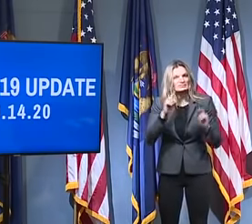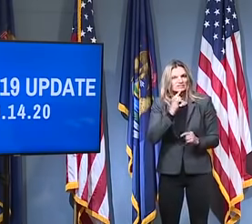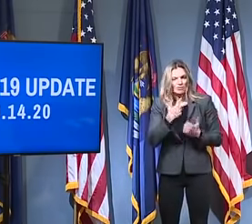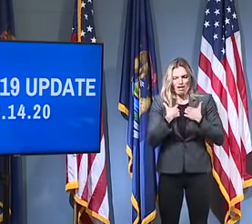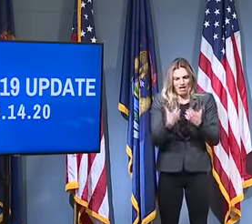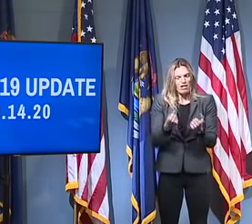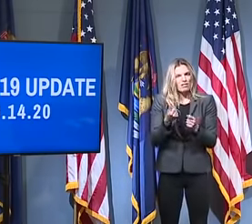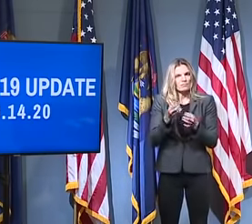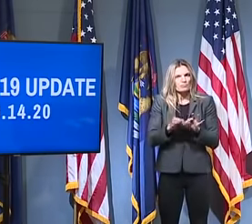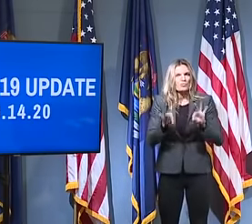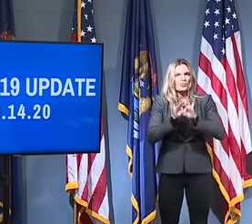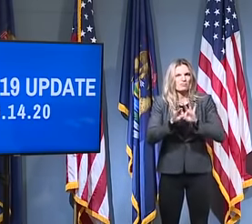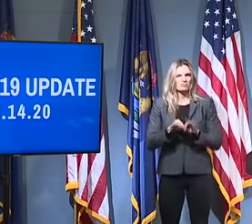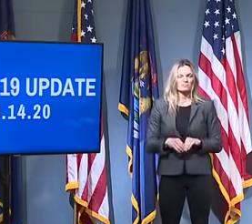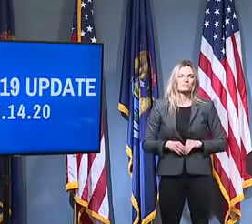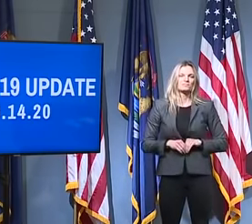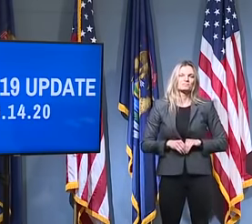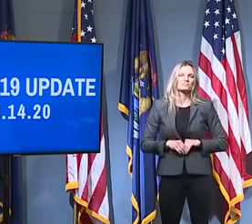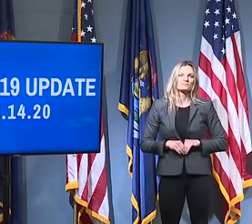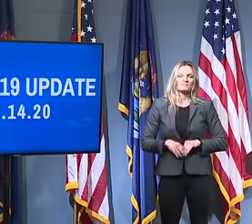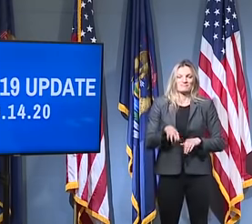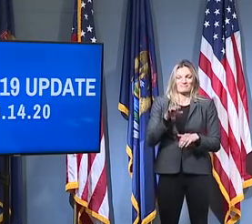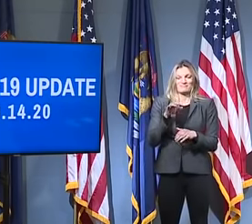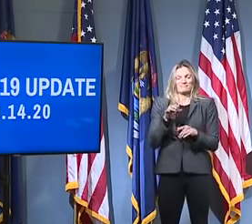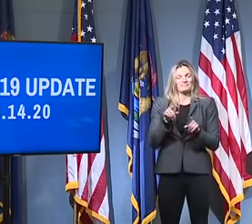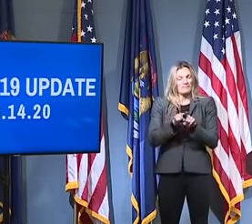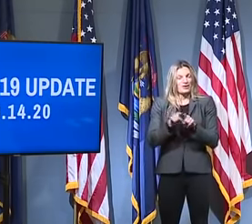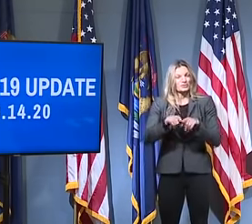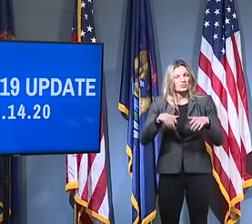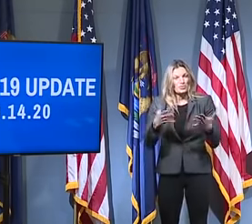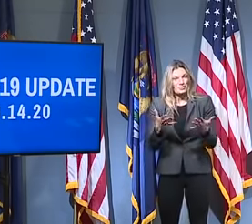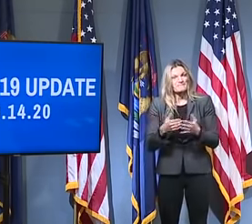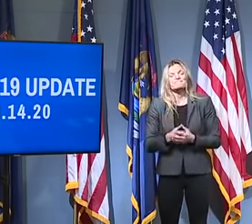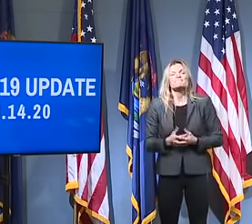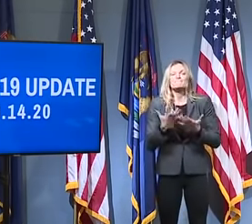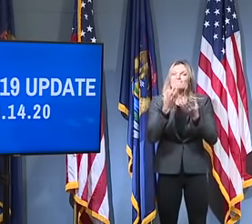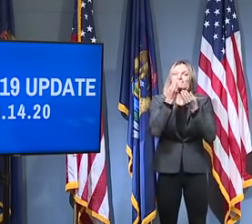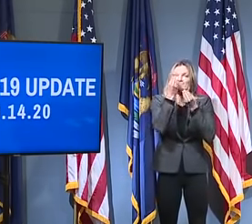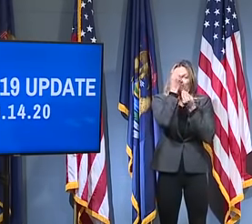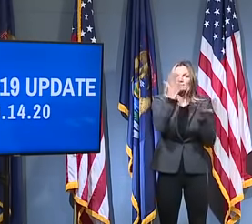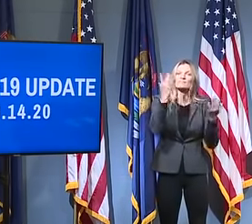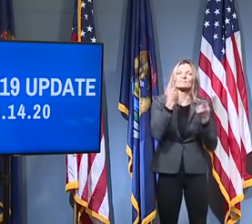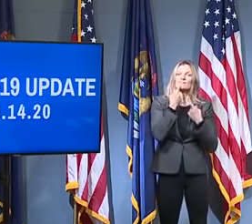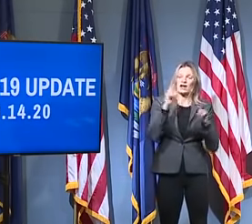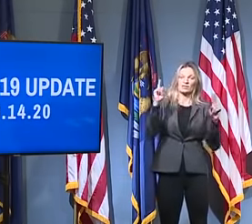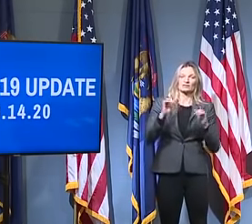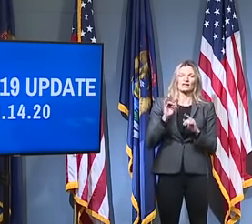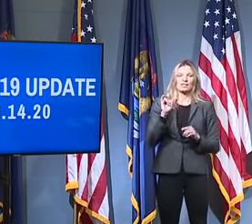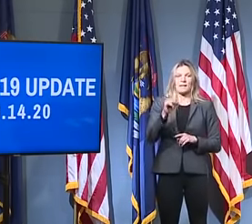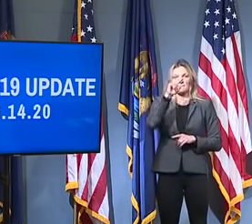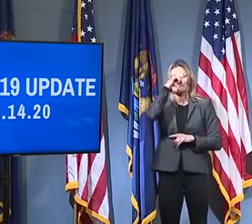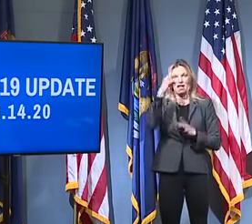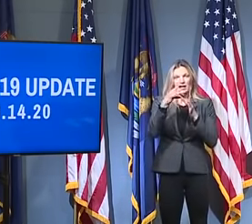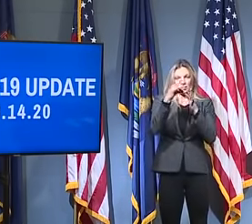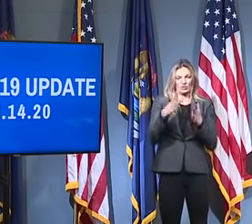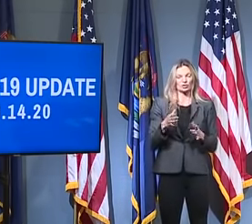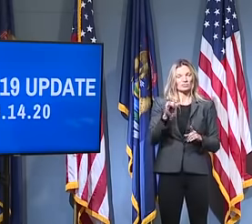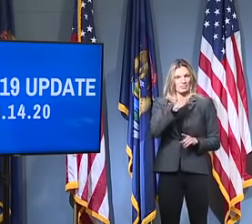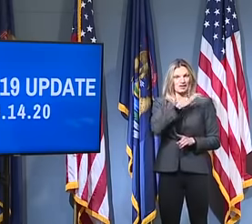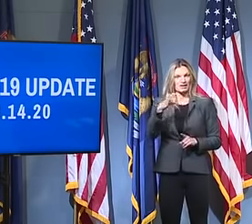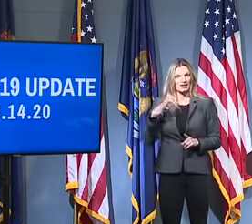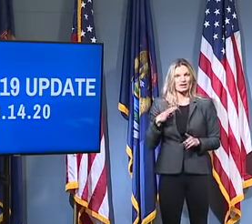Public Health Association. And last but not least, we stood here last week to announce the creation of the Black Leadership Advisory Council,